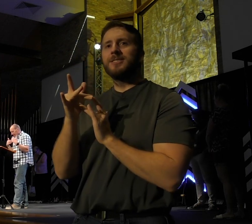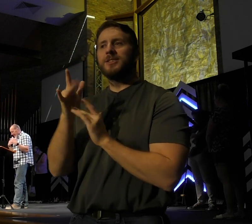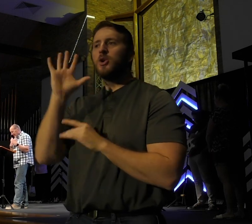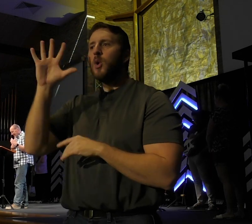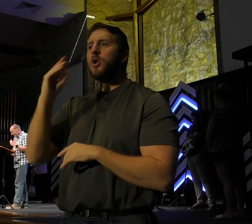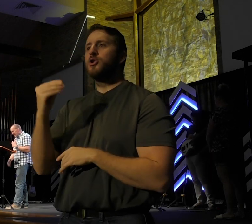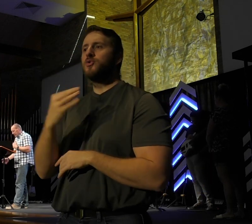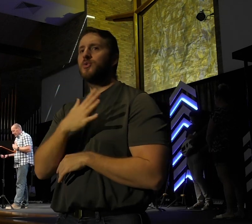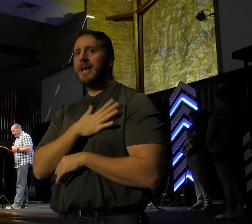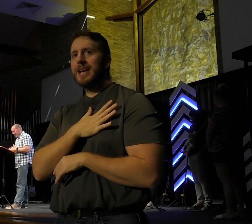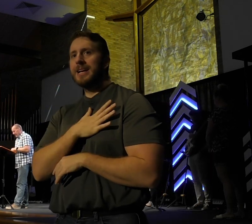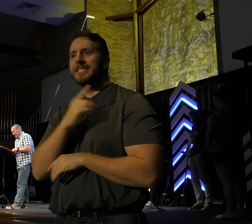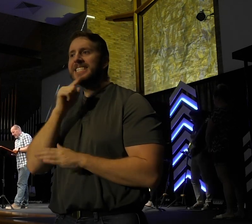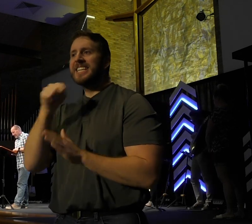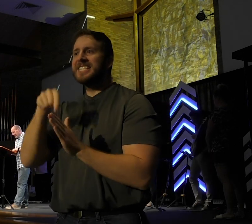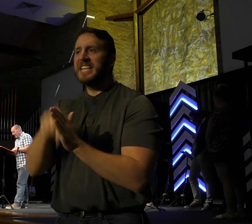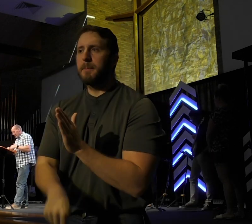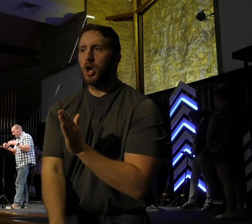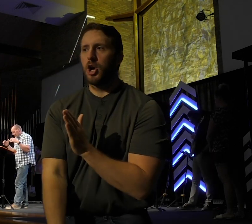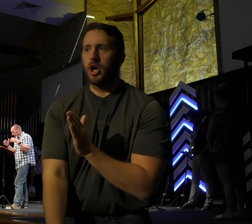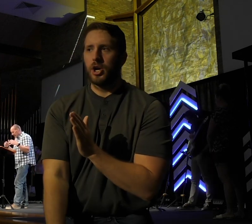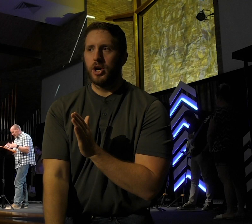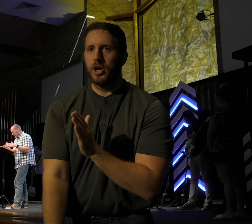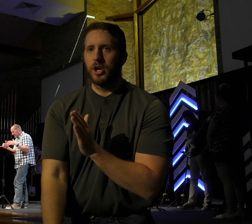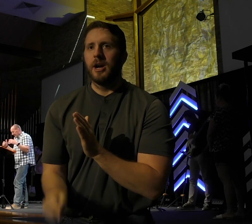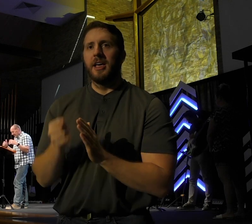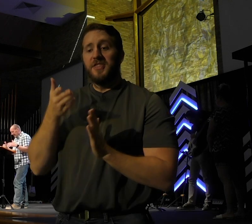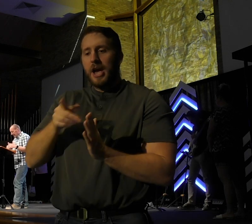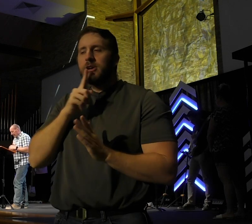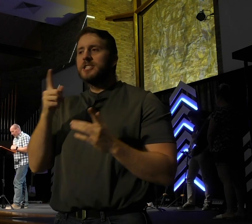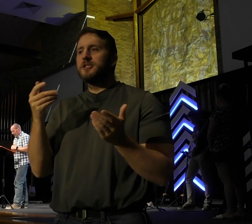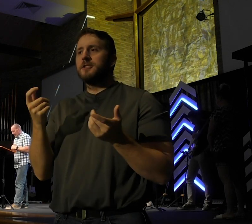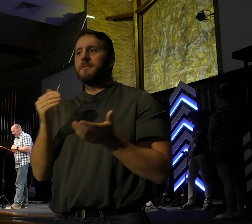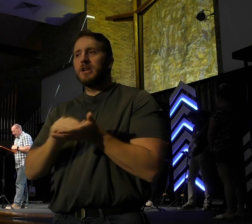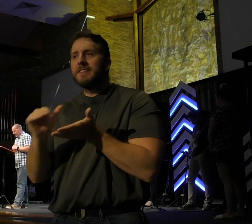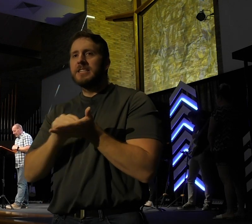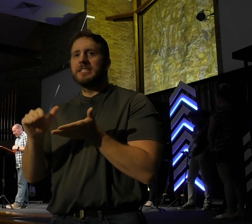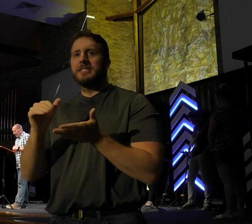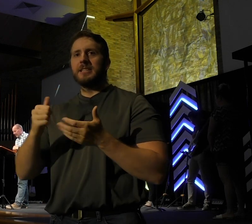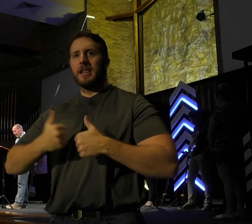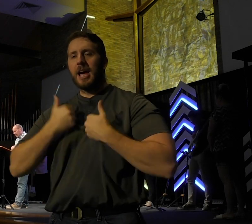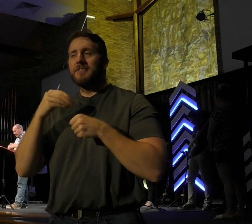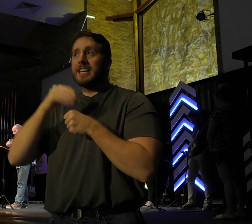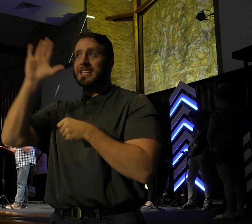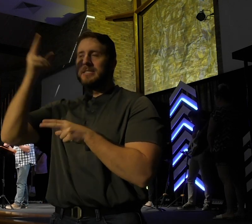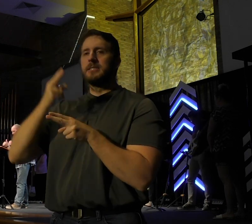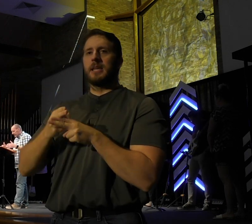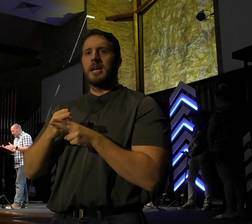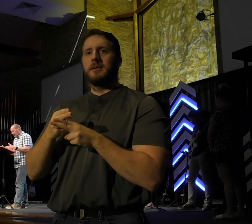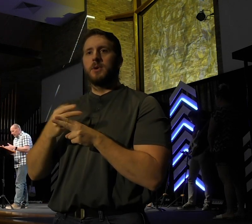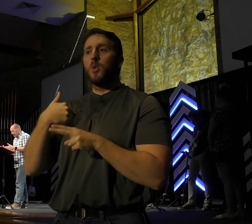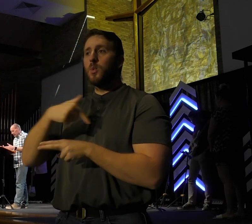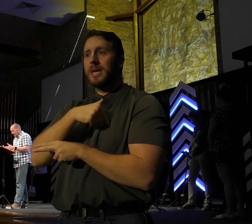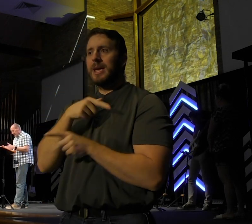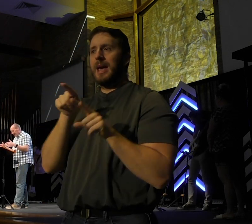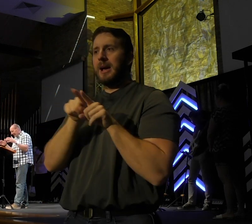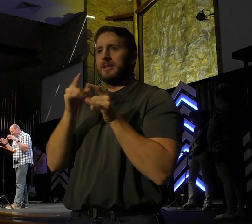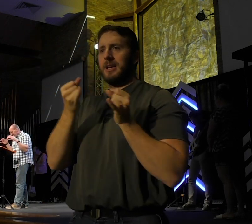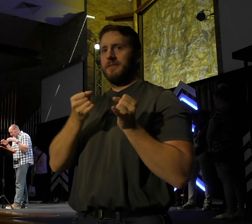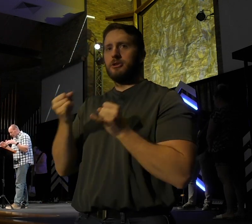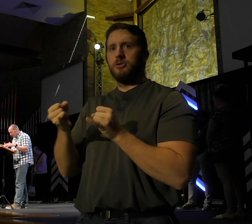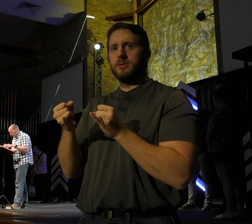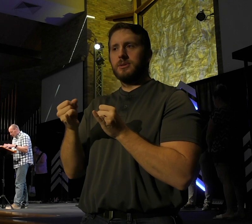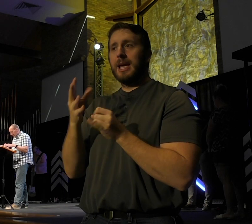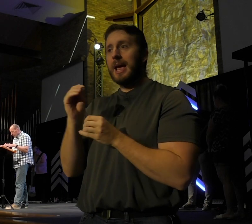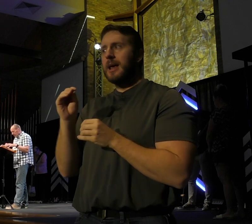grace runs deeper. And there is forgiveness and life in his name. May we as individuals